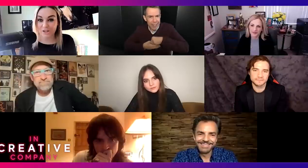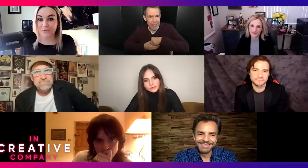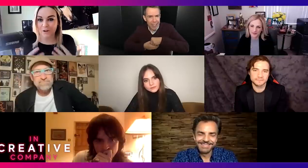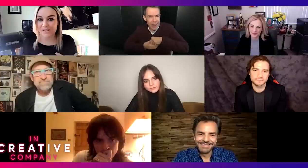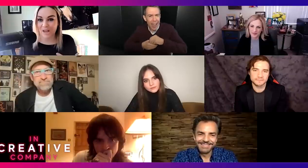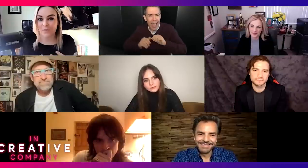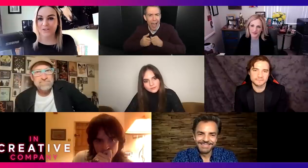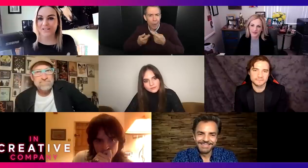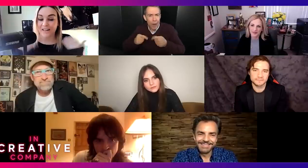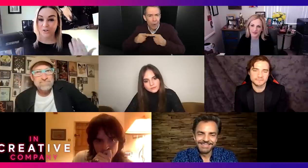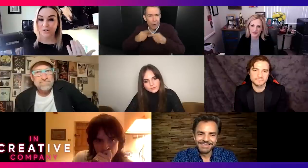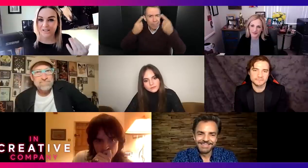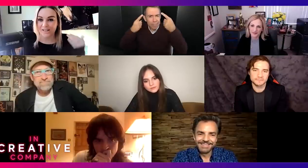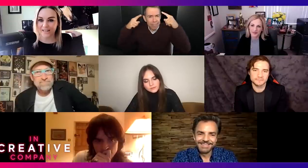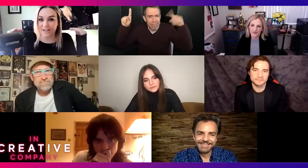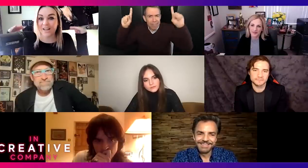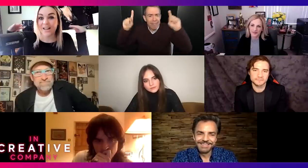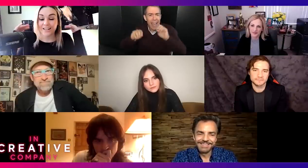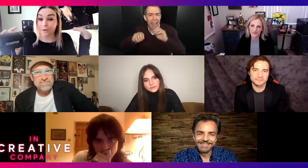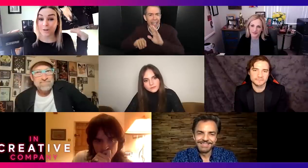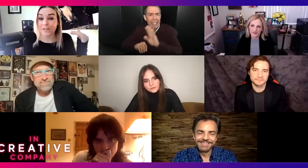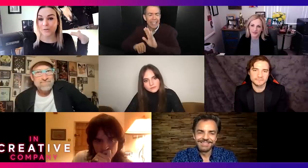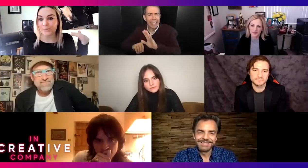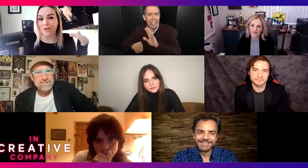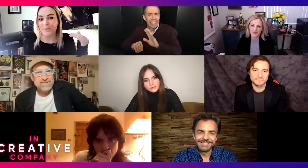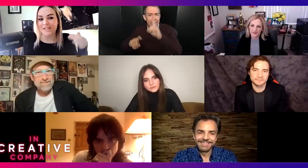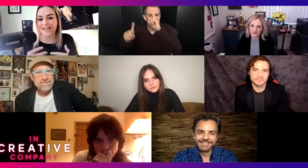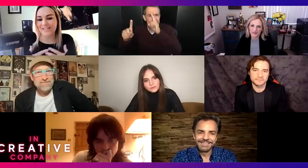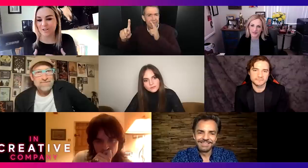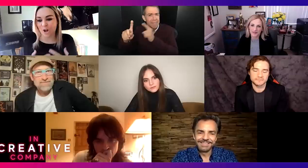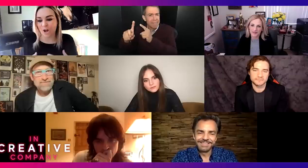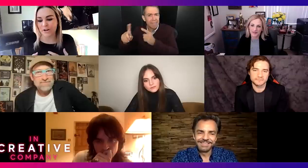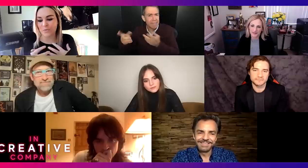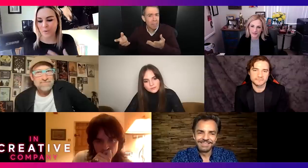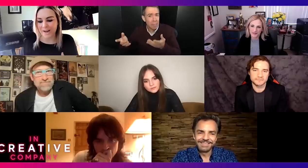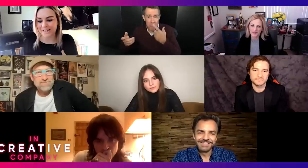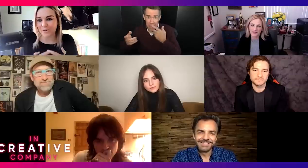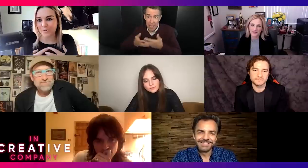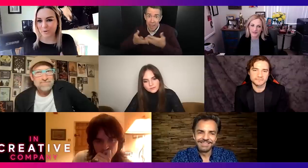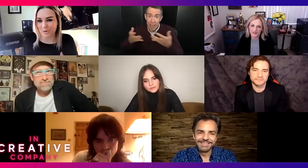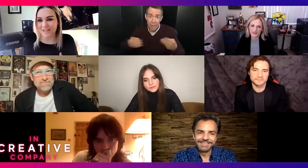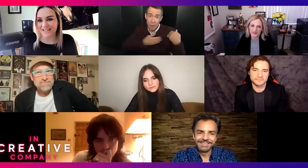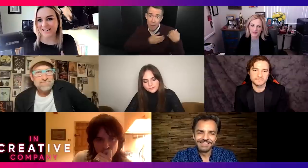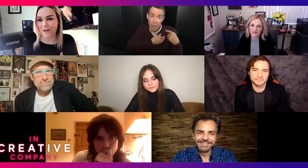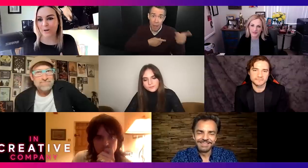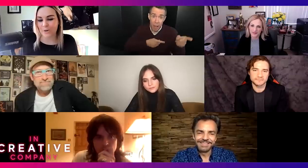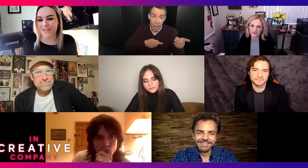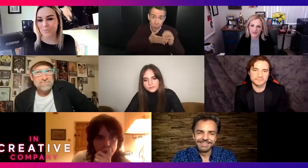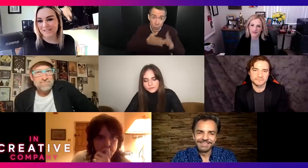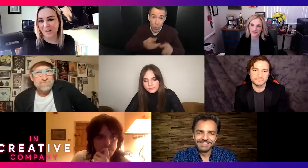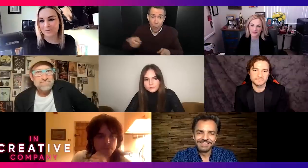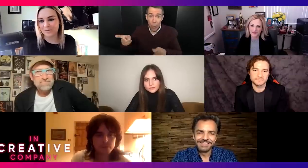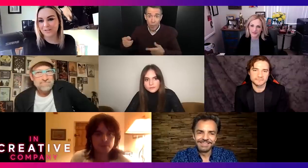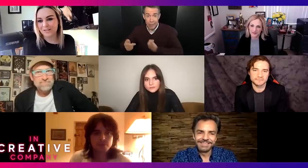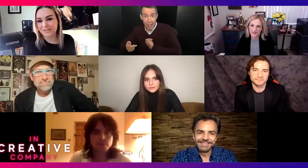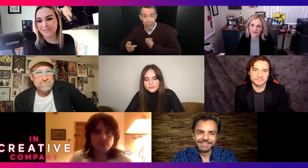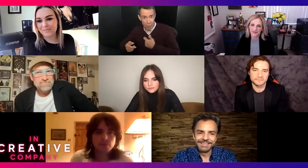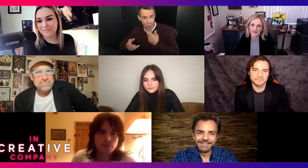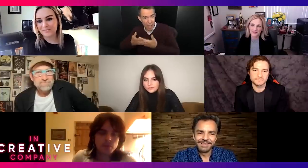trying to achieve for himself and the standards that he creates for himself, because that's a lot of weight and responsibility to carry within